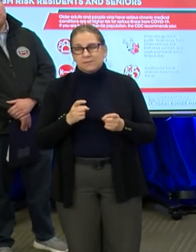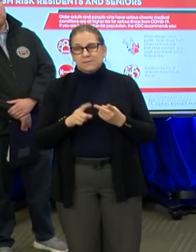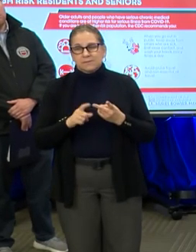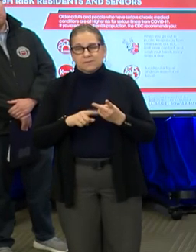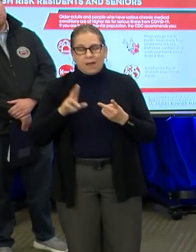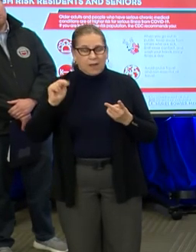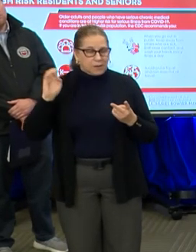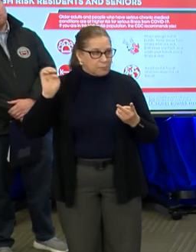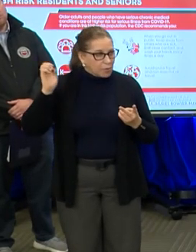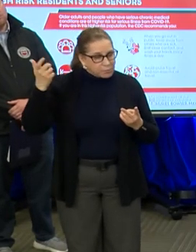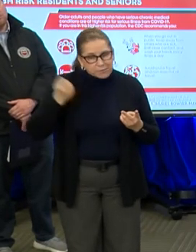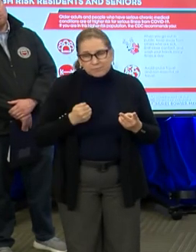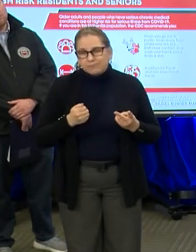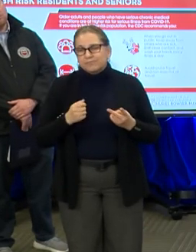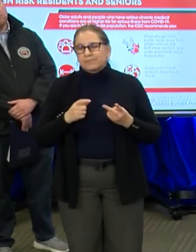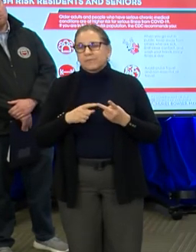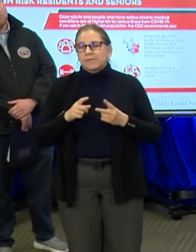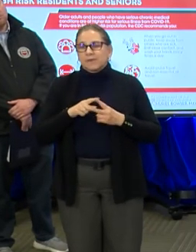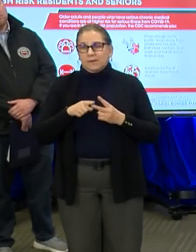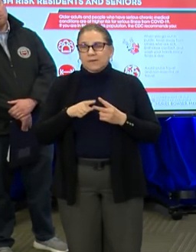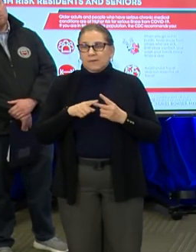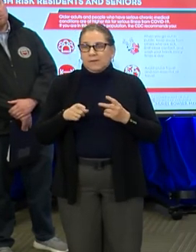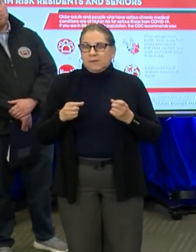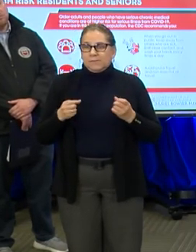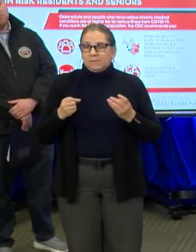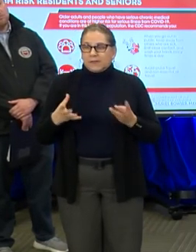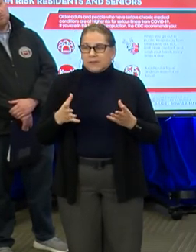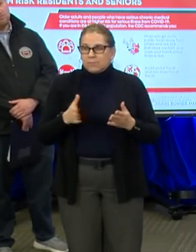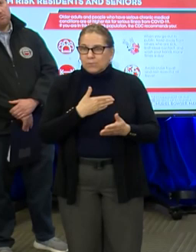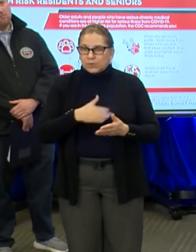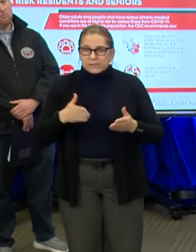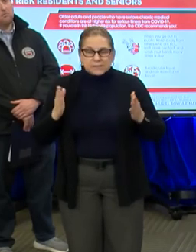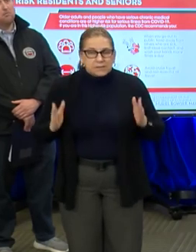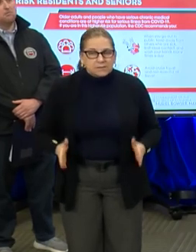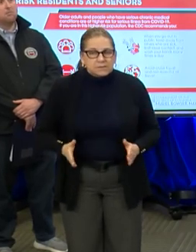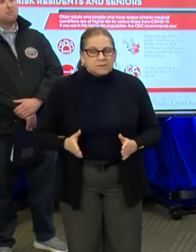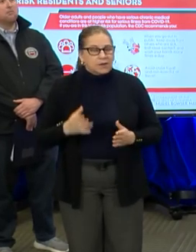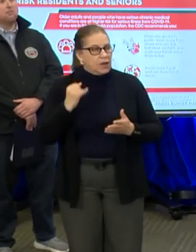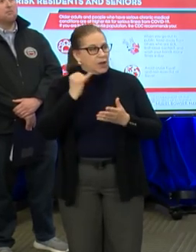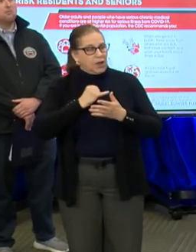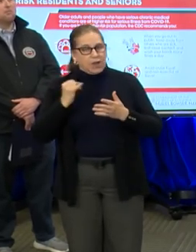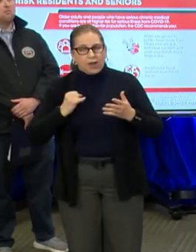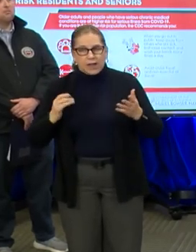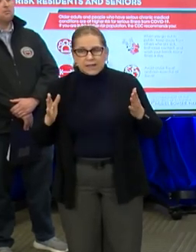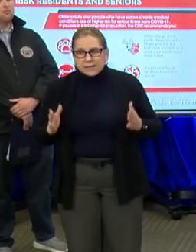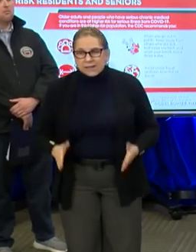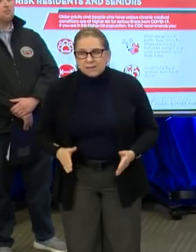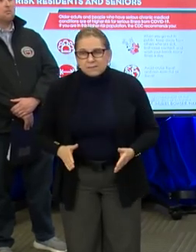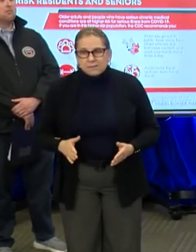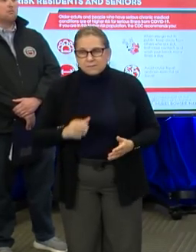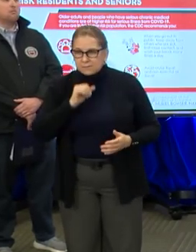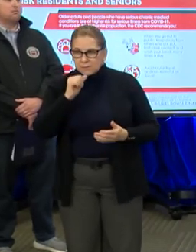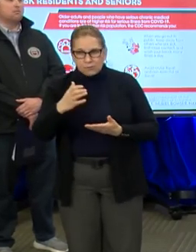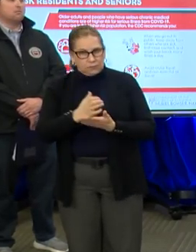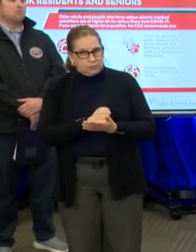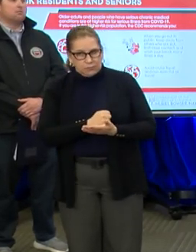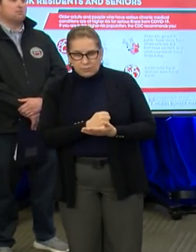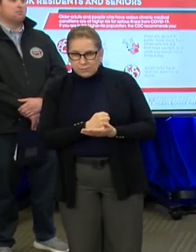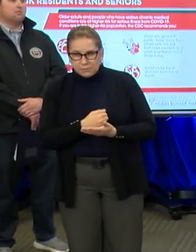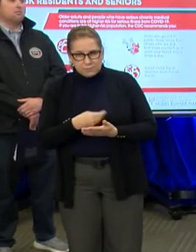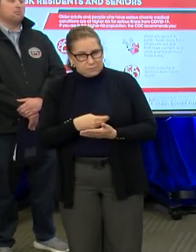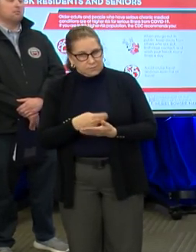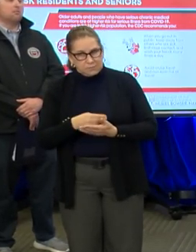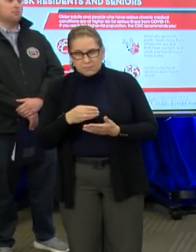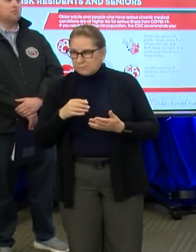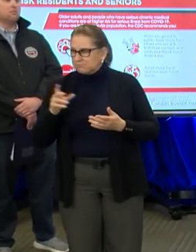of musicians, artists who are out of work who don't earn money the traditional way. They're independent contractors and whatnot,